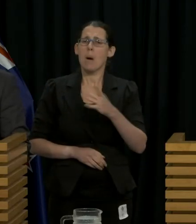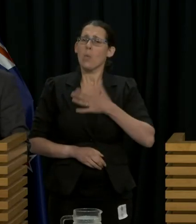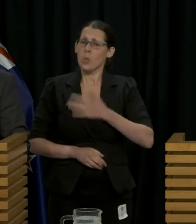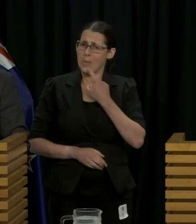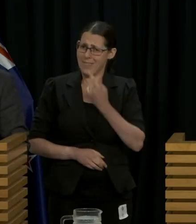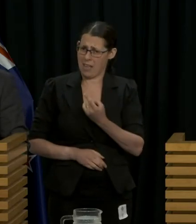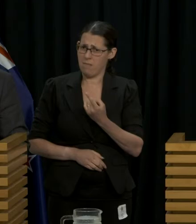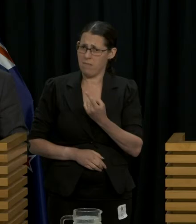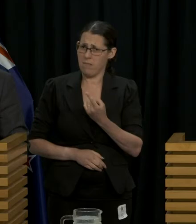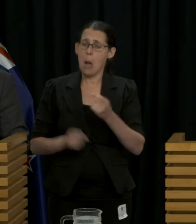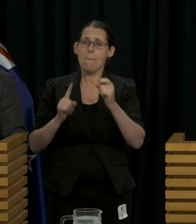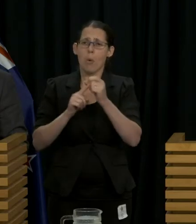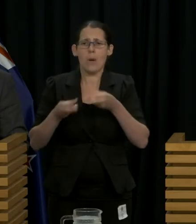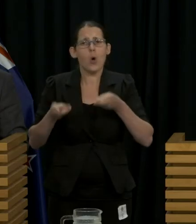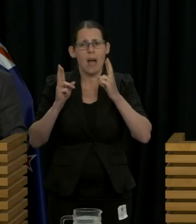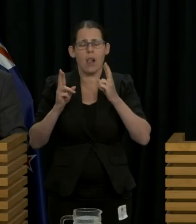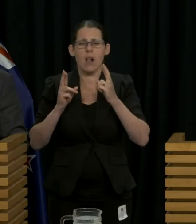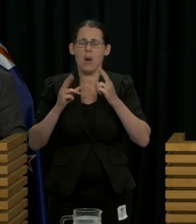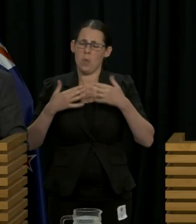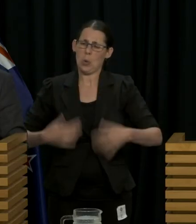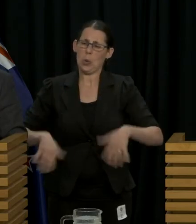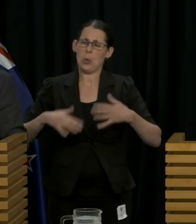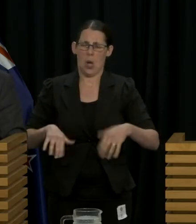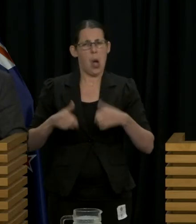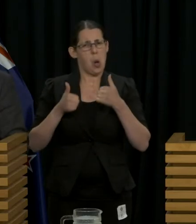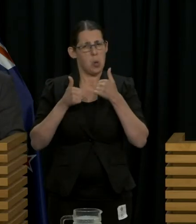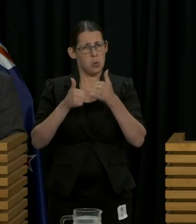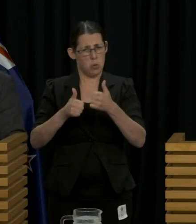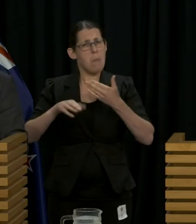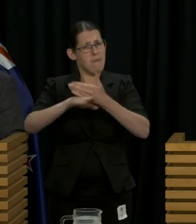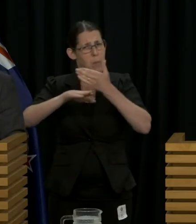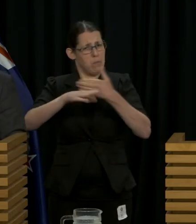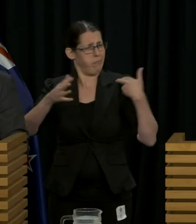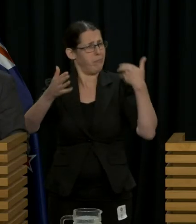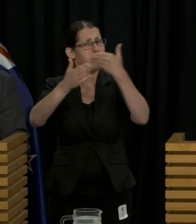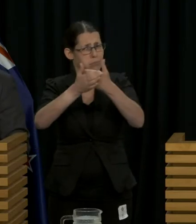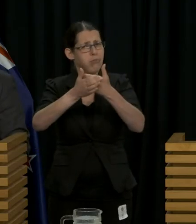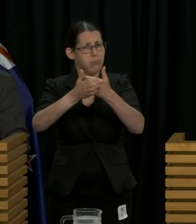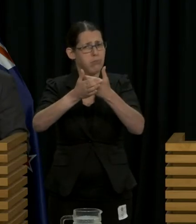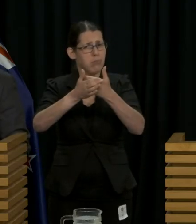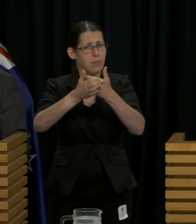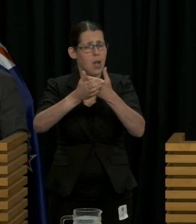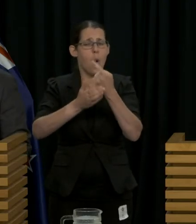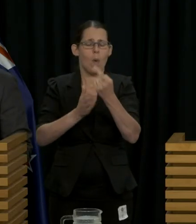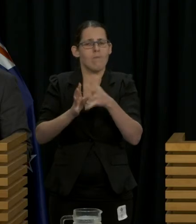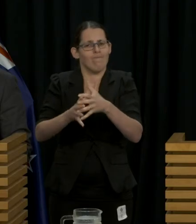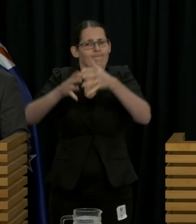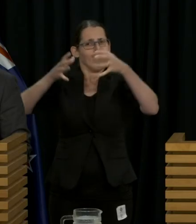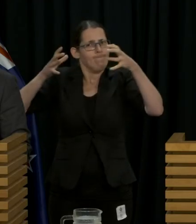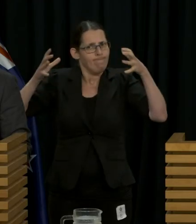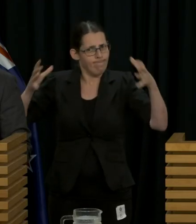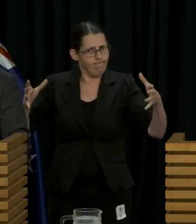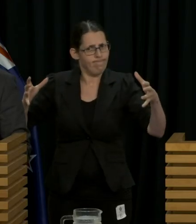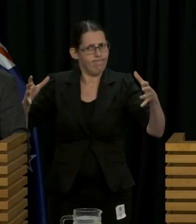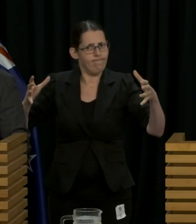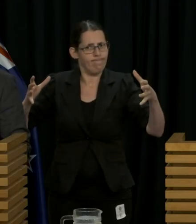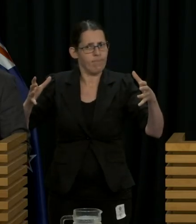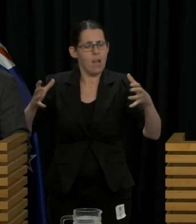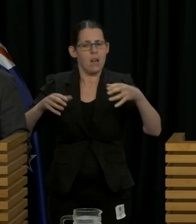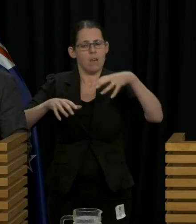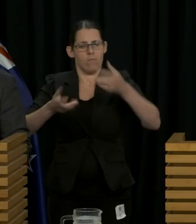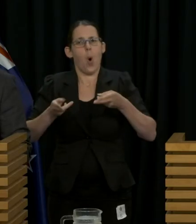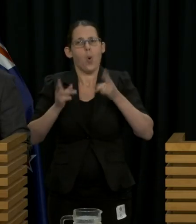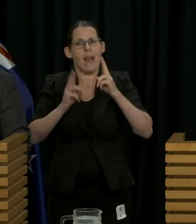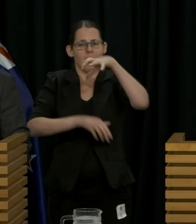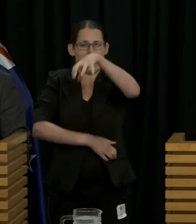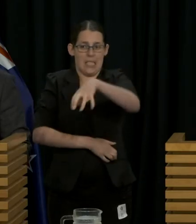Hotel has performed remarkably well as one of our managed isolation facilities. It's one of the larger managed isolation facilities that